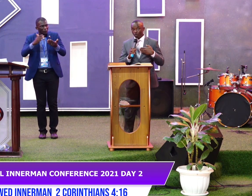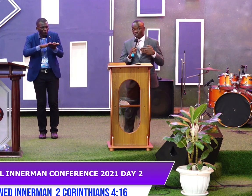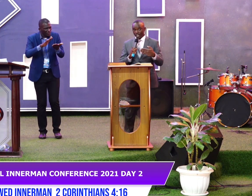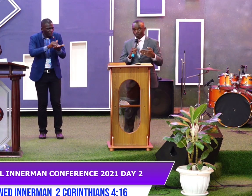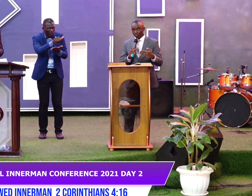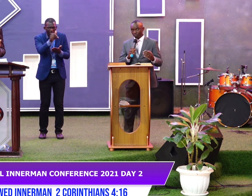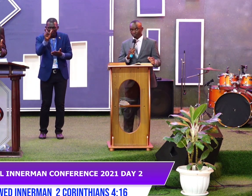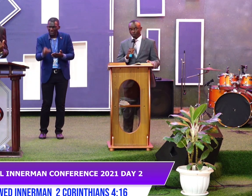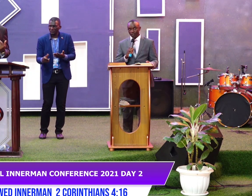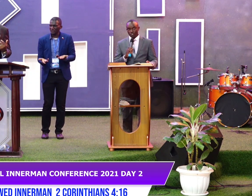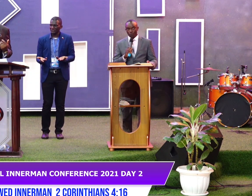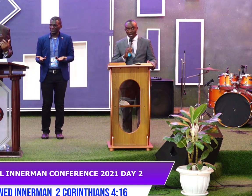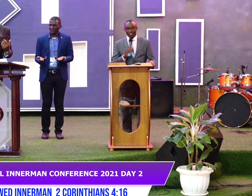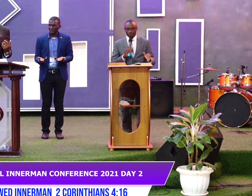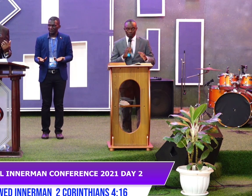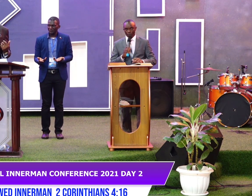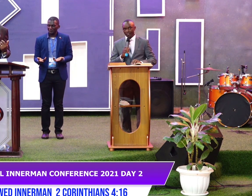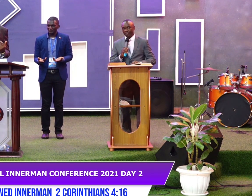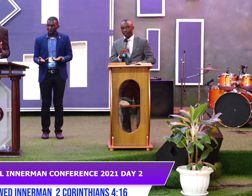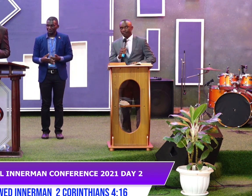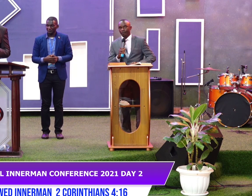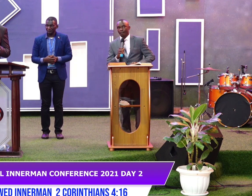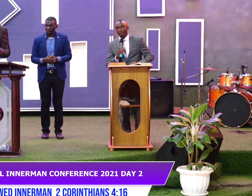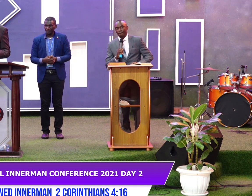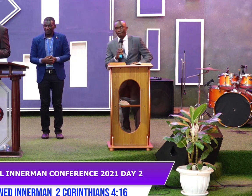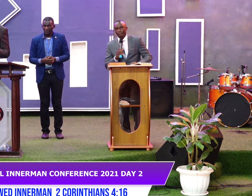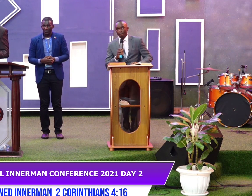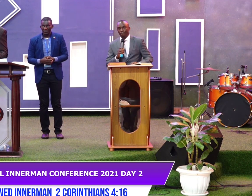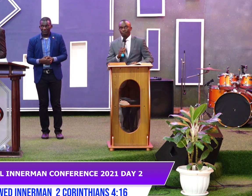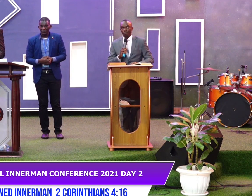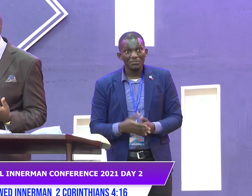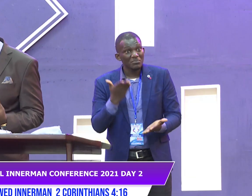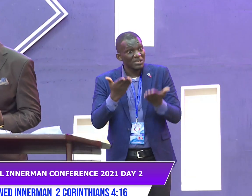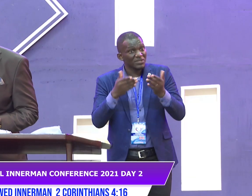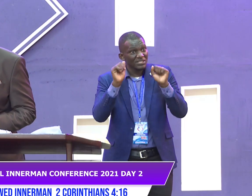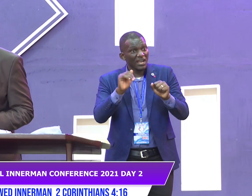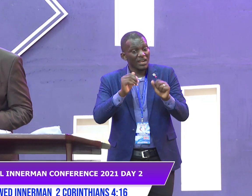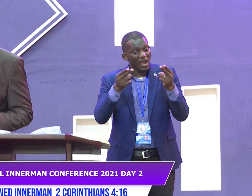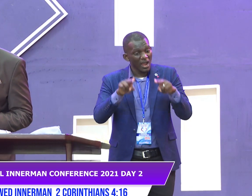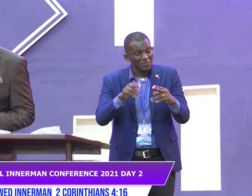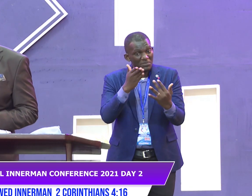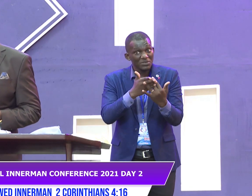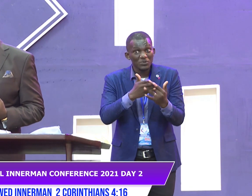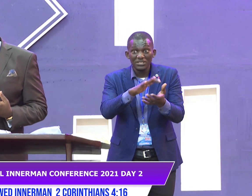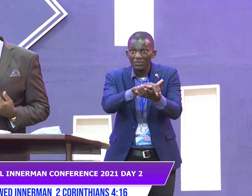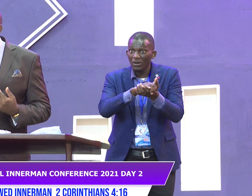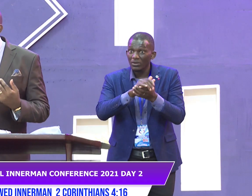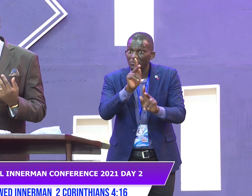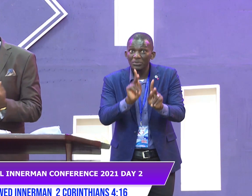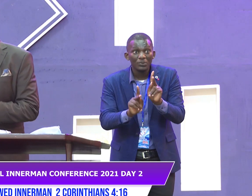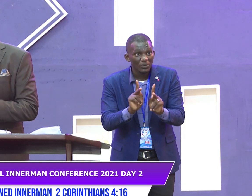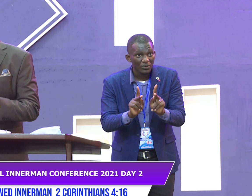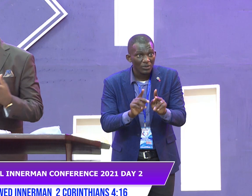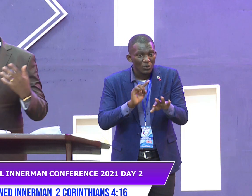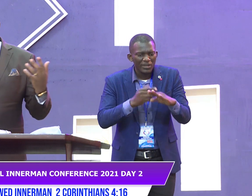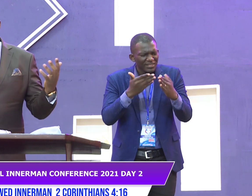you reconcile with people that you had trouble with. Ate kiyinza n'okuba wakati w'abafumbo. It could be between the marrieds.